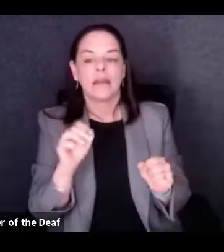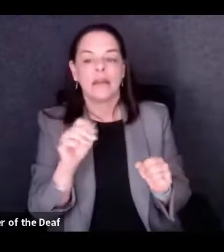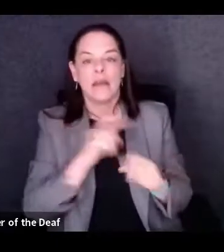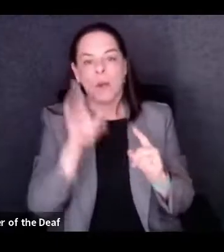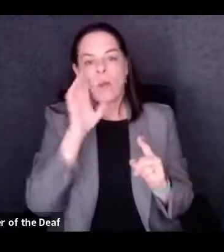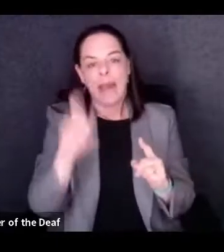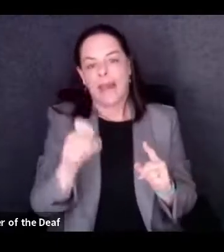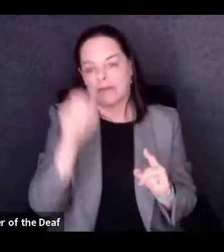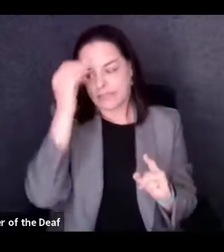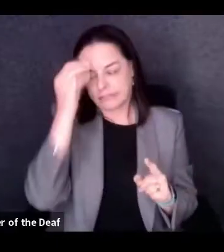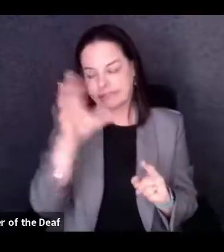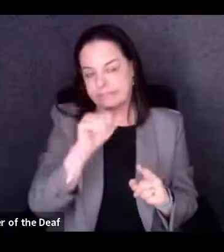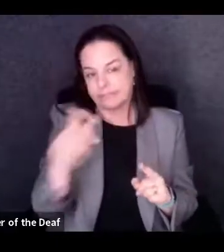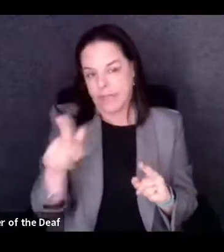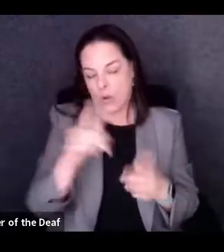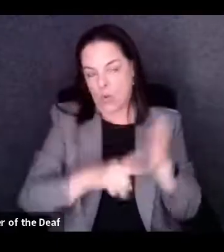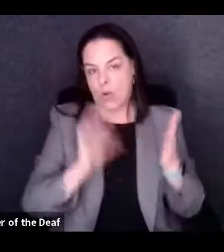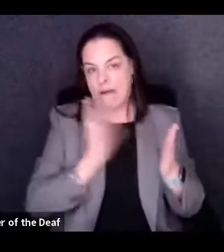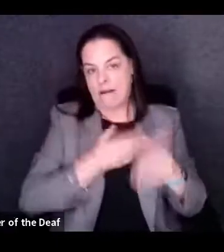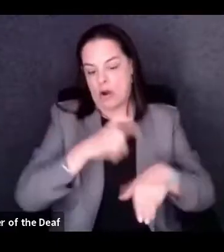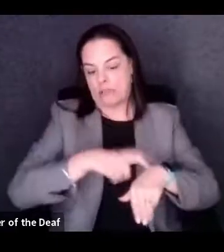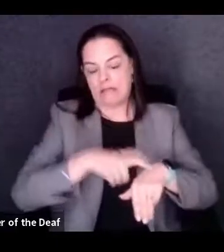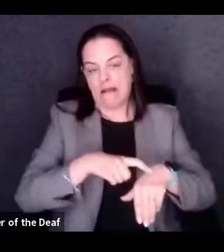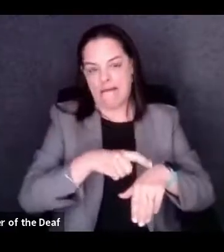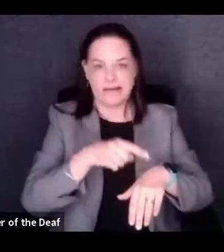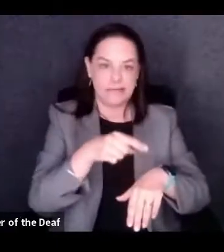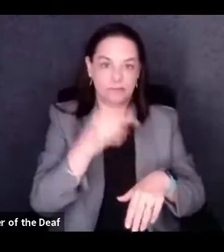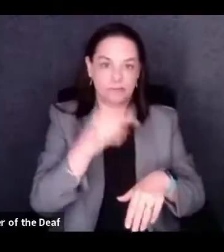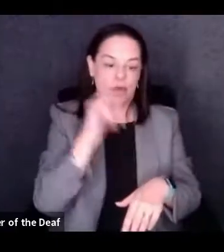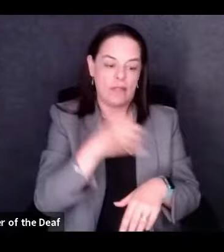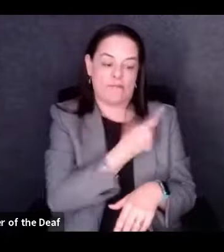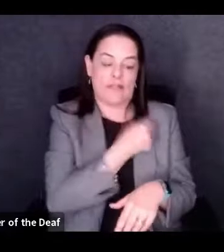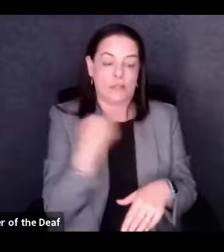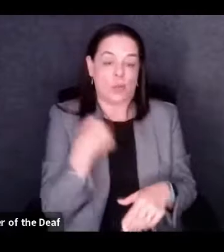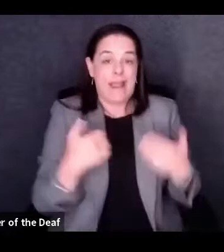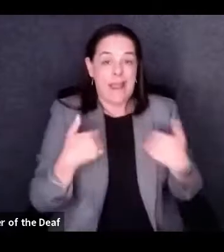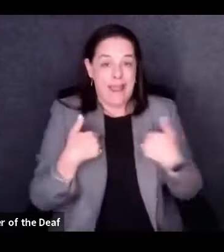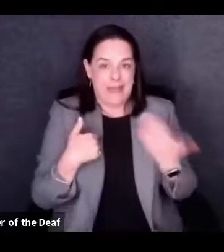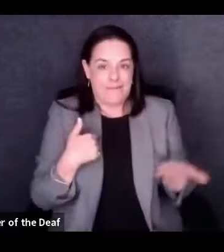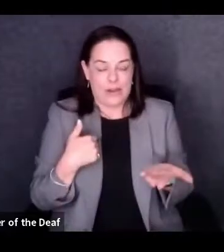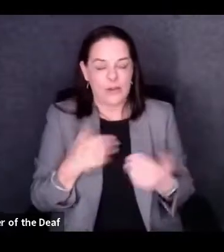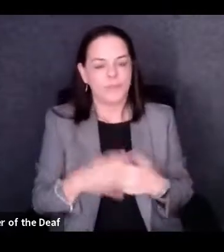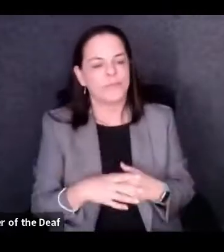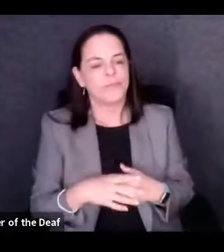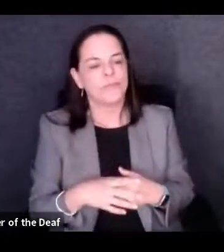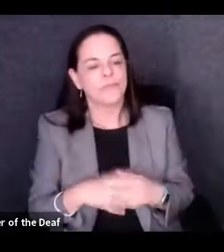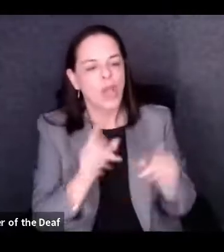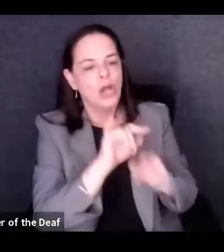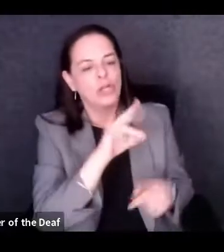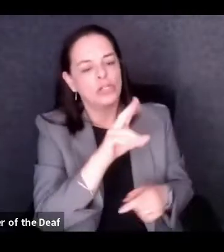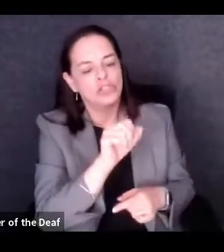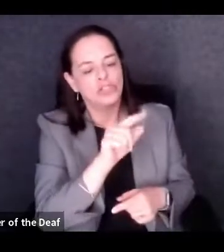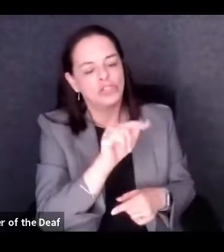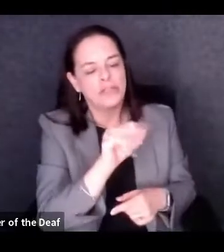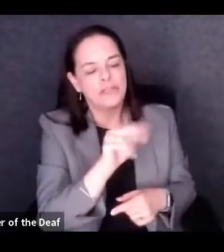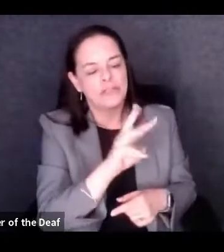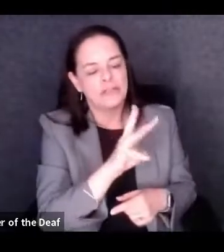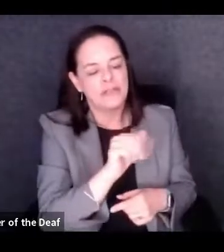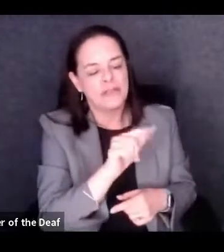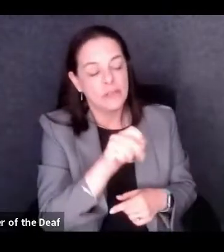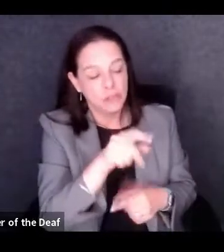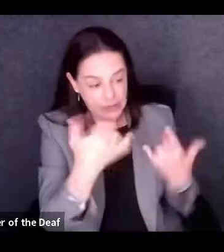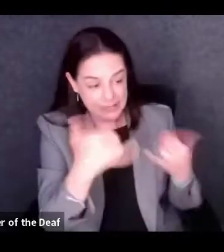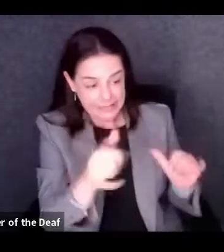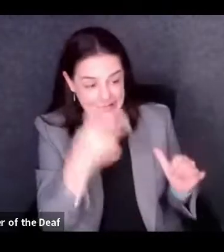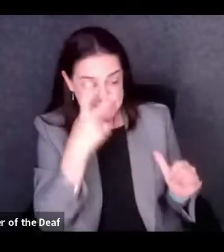to get back with you for what our time frame is for the vaccine that we have. Are you still, and this is also Justin with WATE, are you still